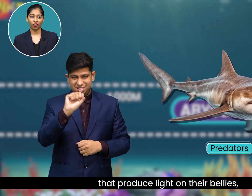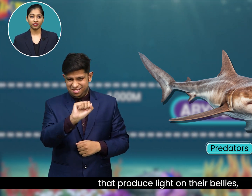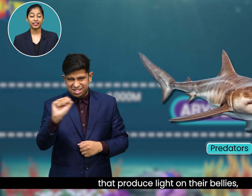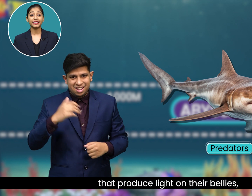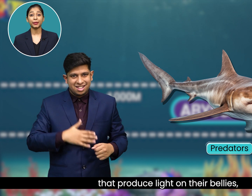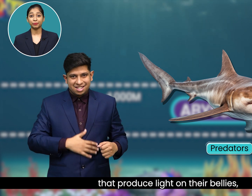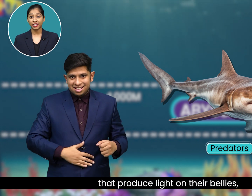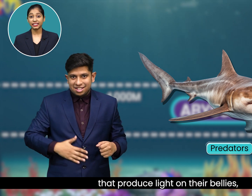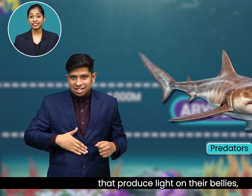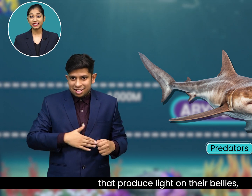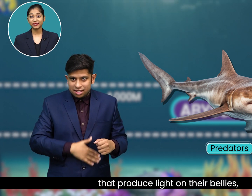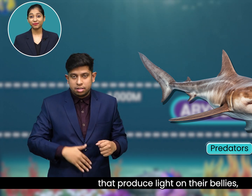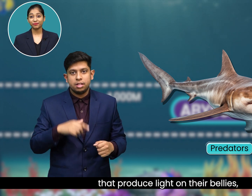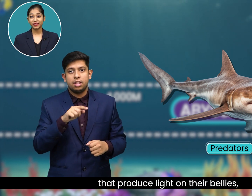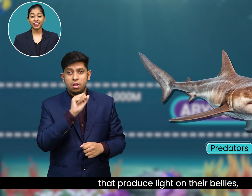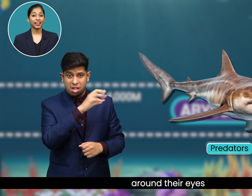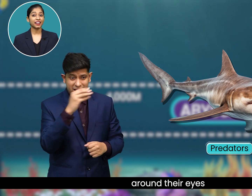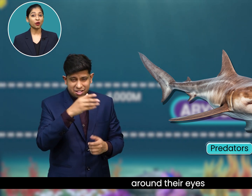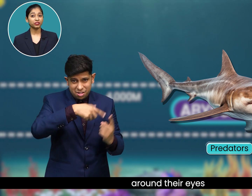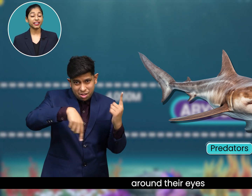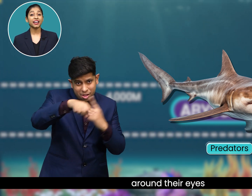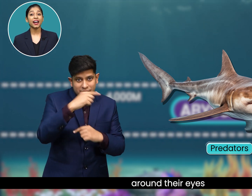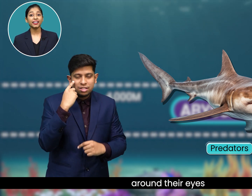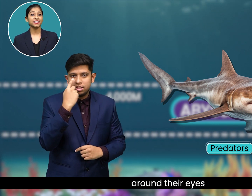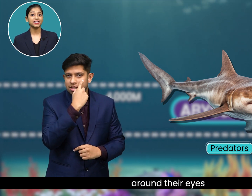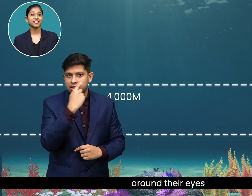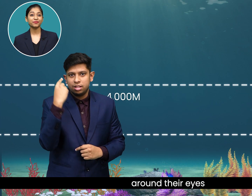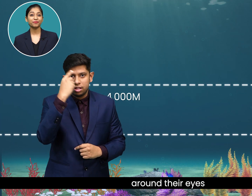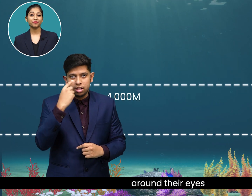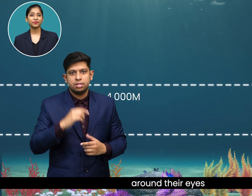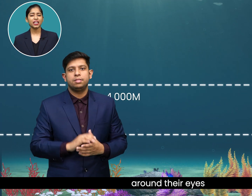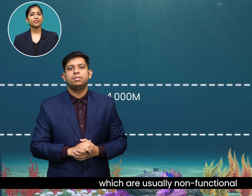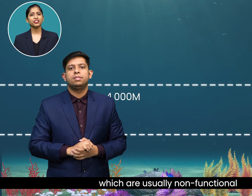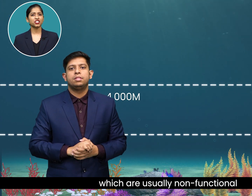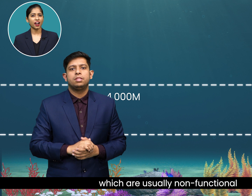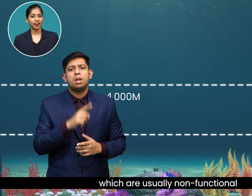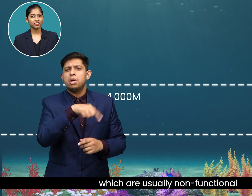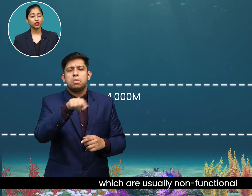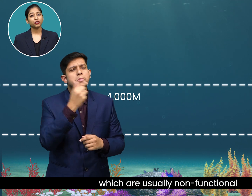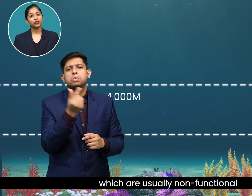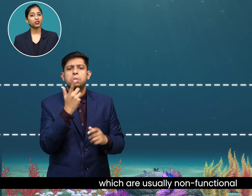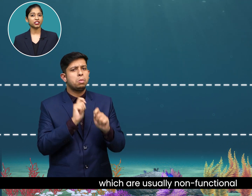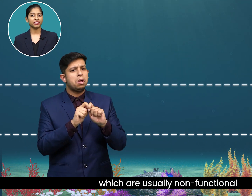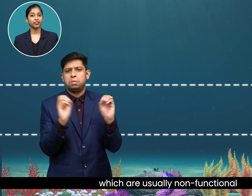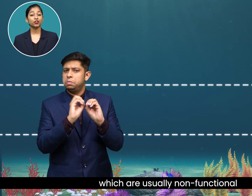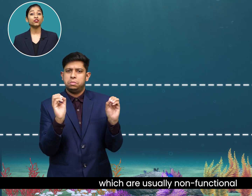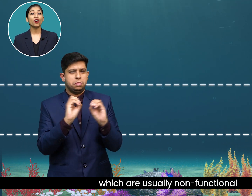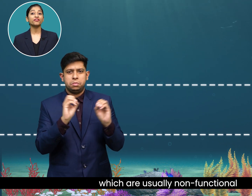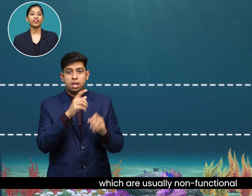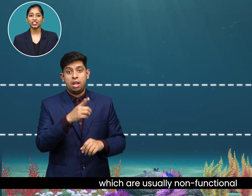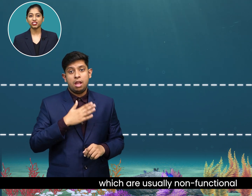light on their bellies, around their eyes, which are